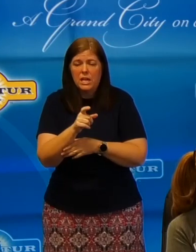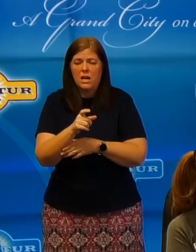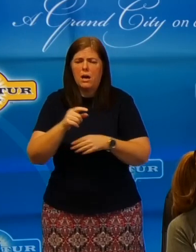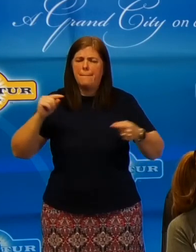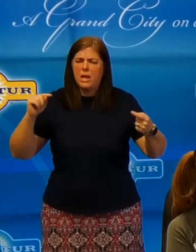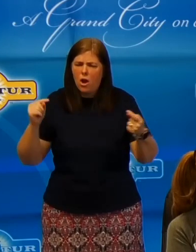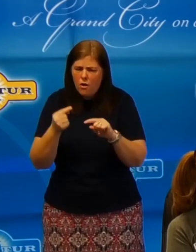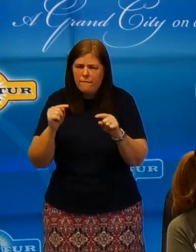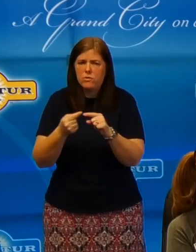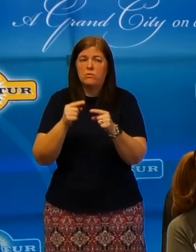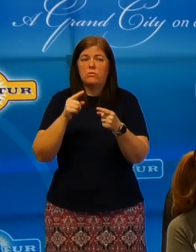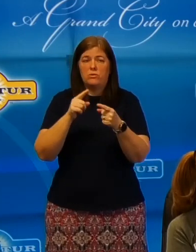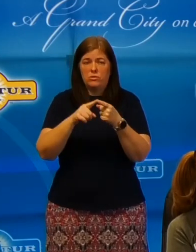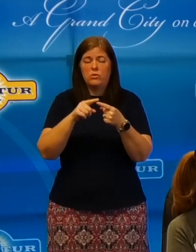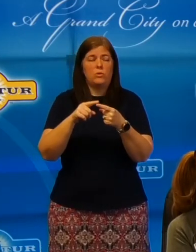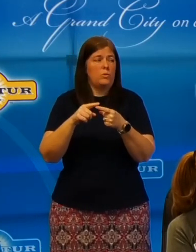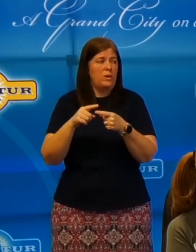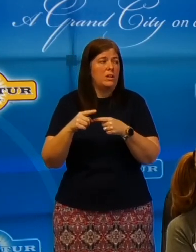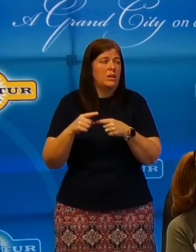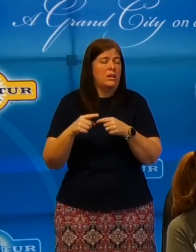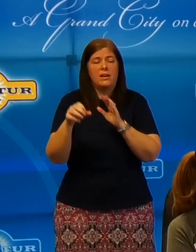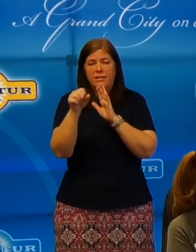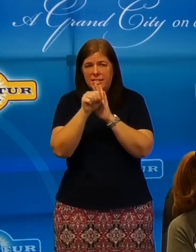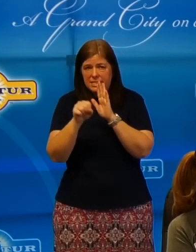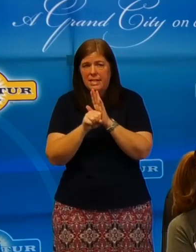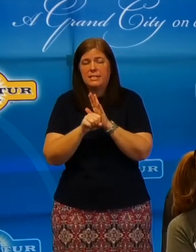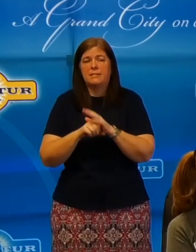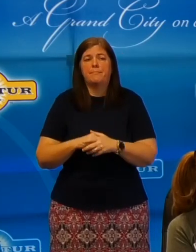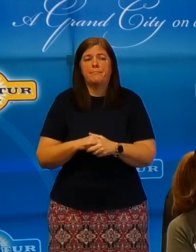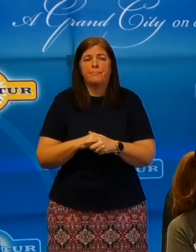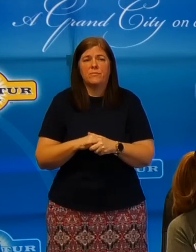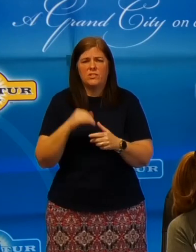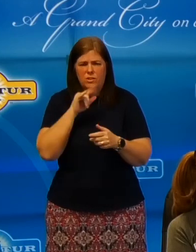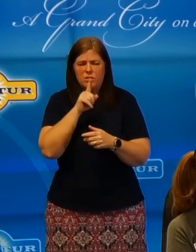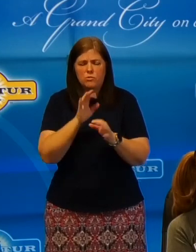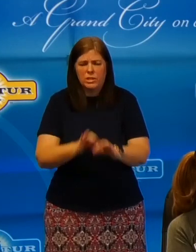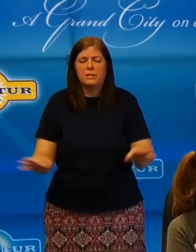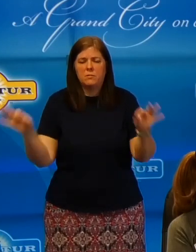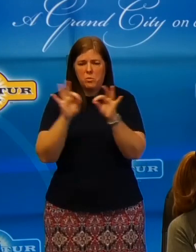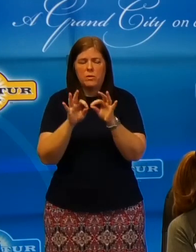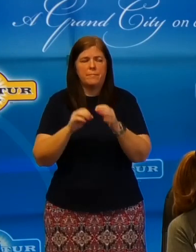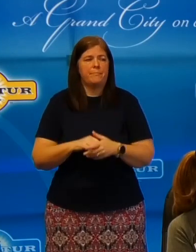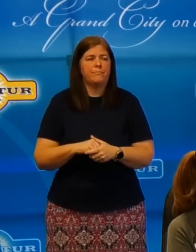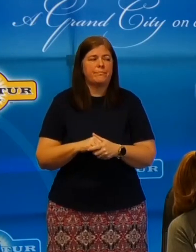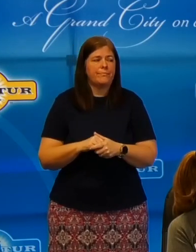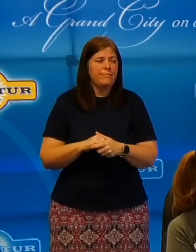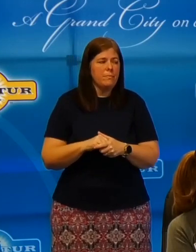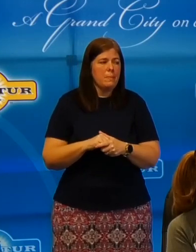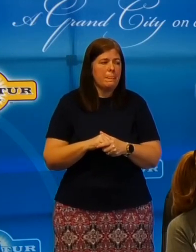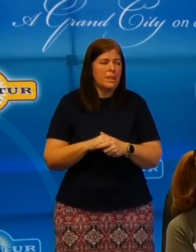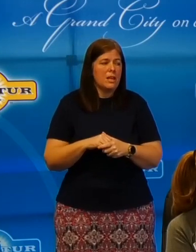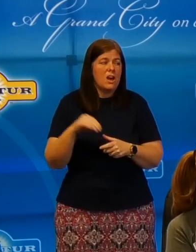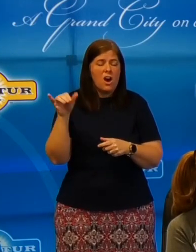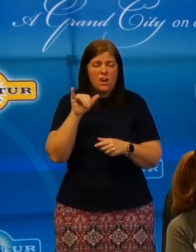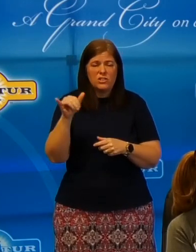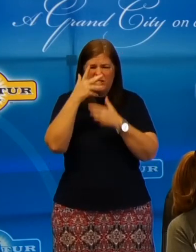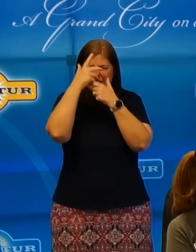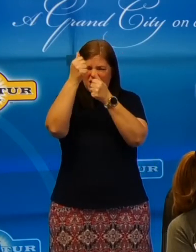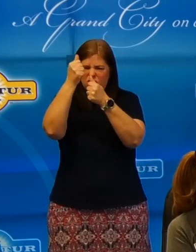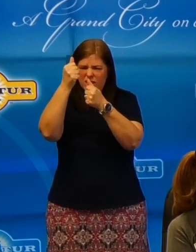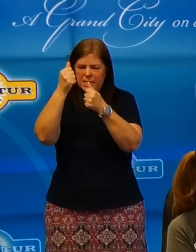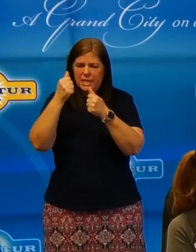maintained with social distancing. So for me, that's very important. And also, this is a very interesting